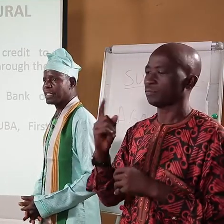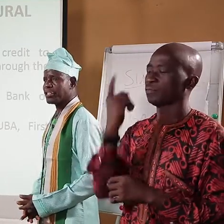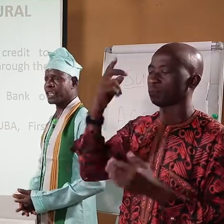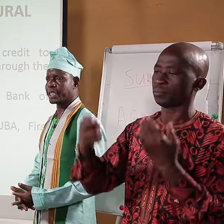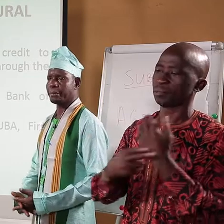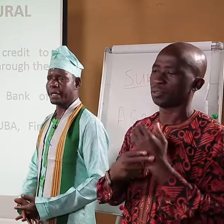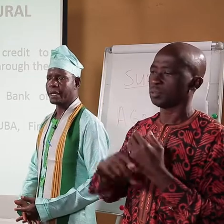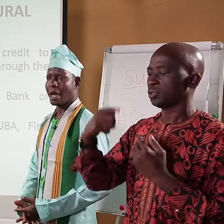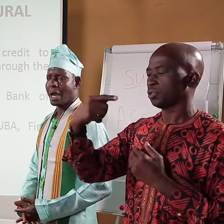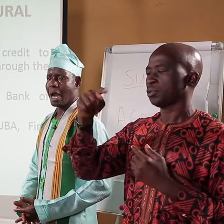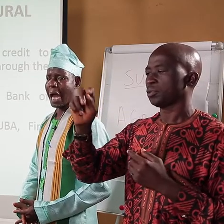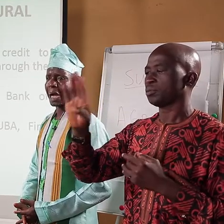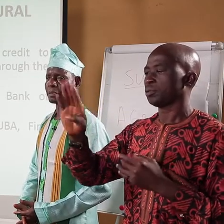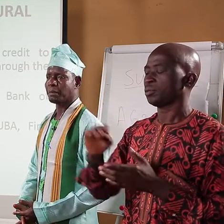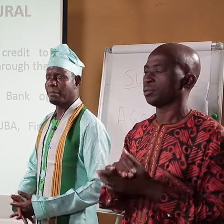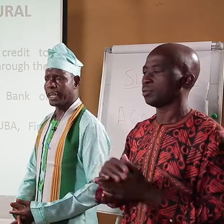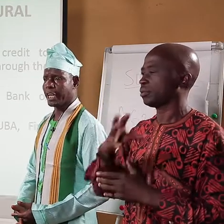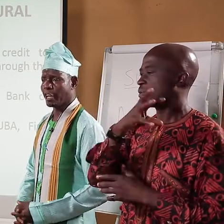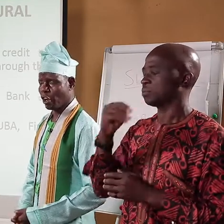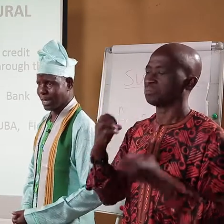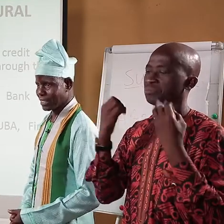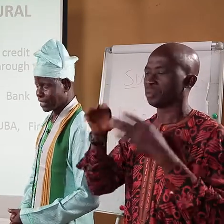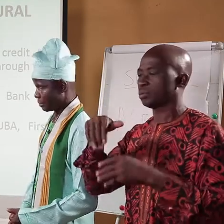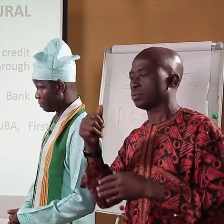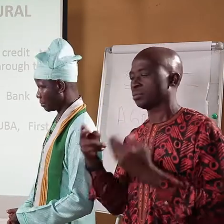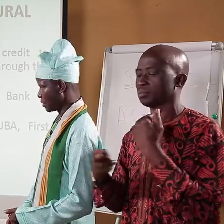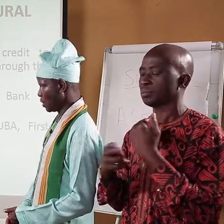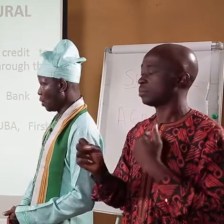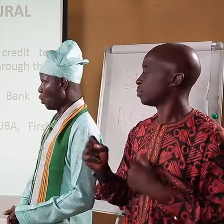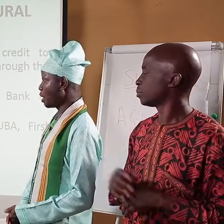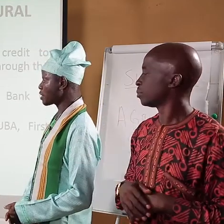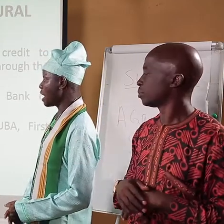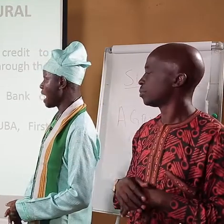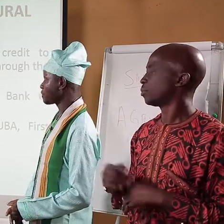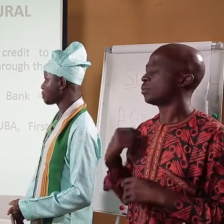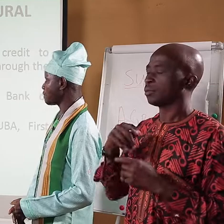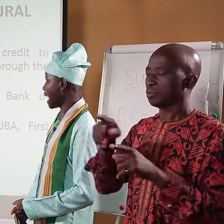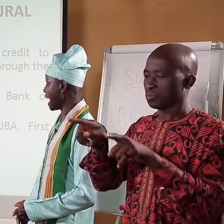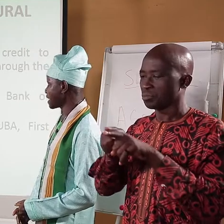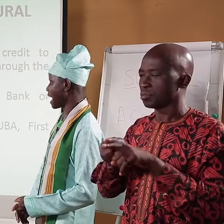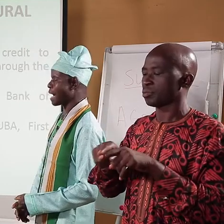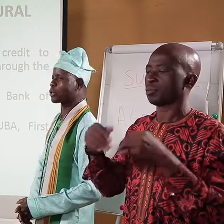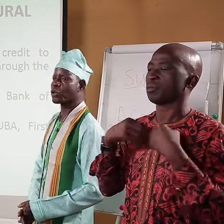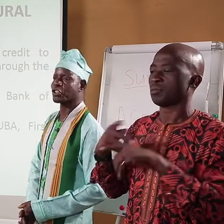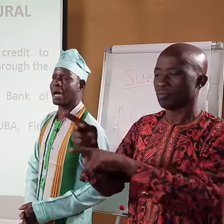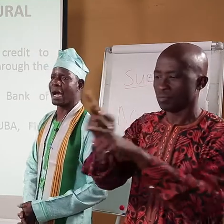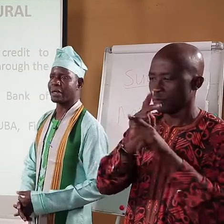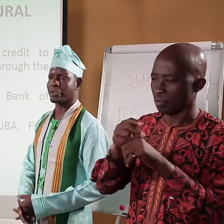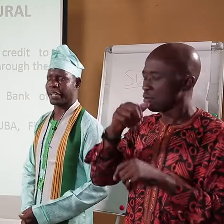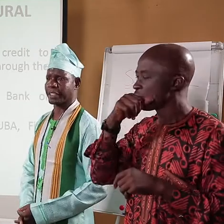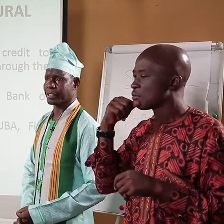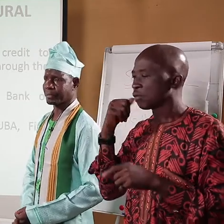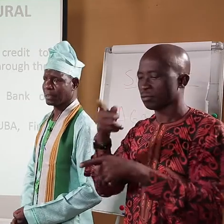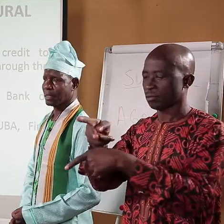Bank, GTB, and many others. We also have supervised